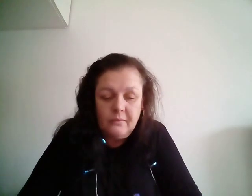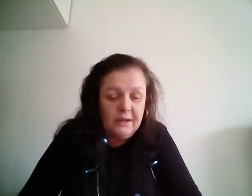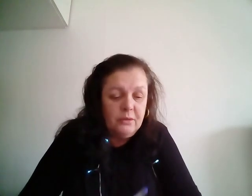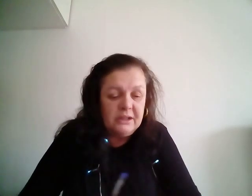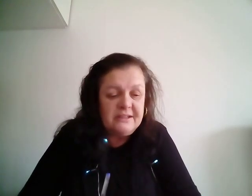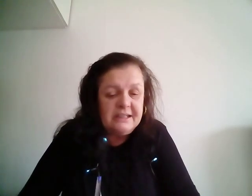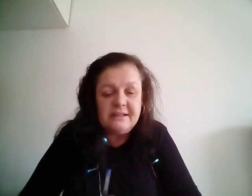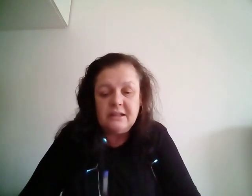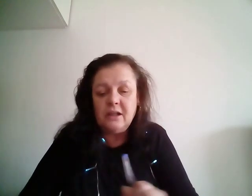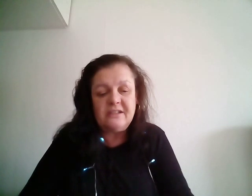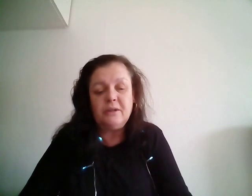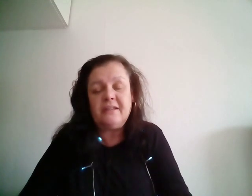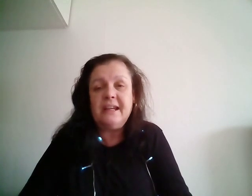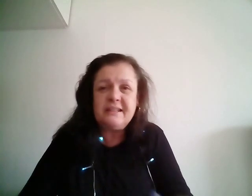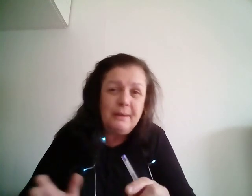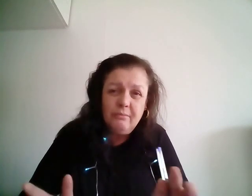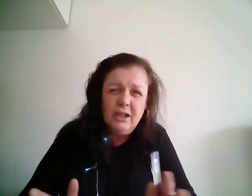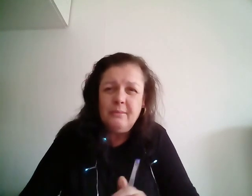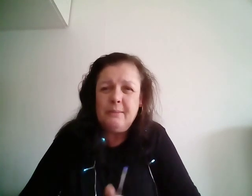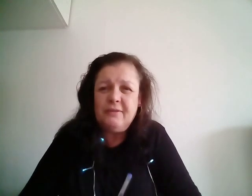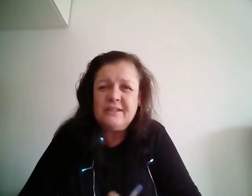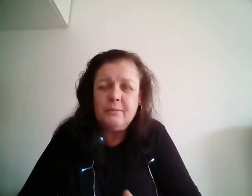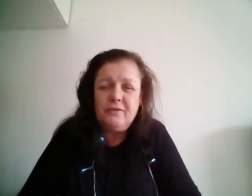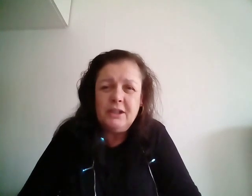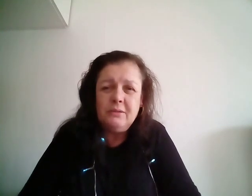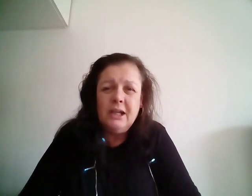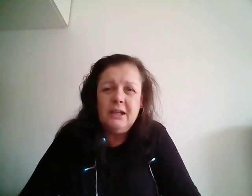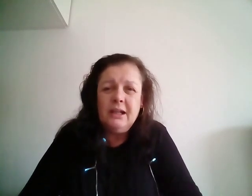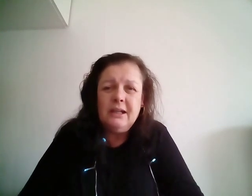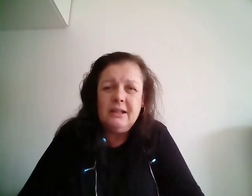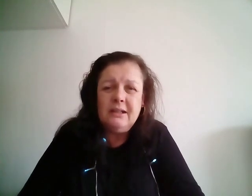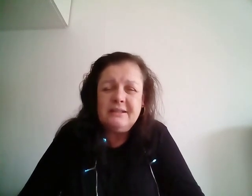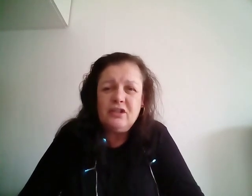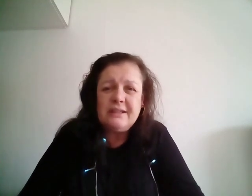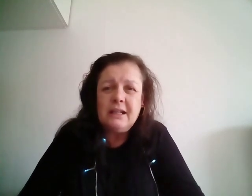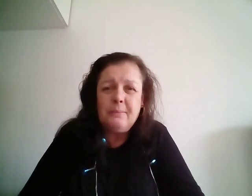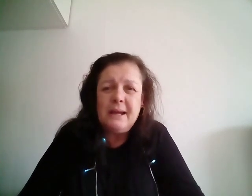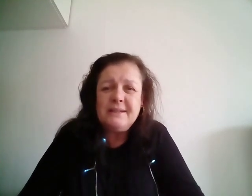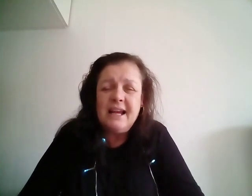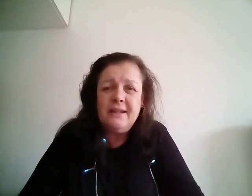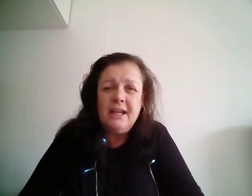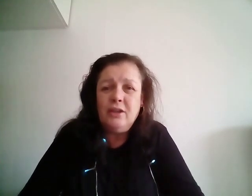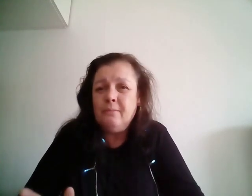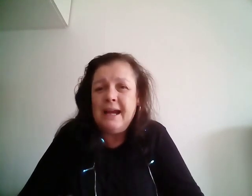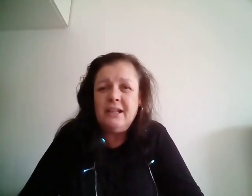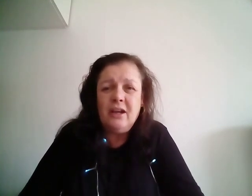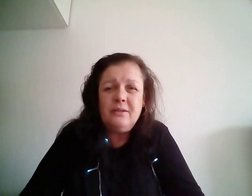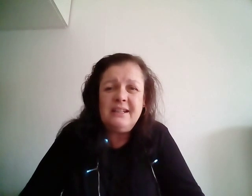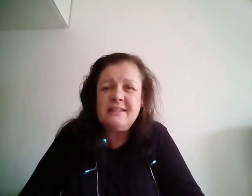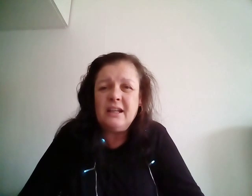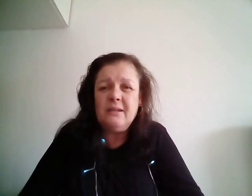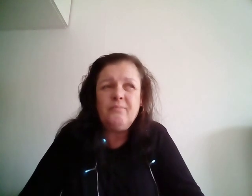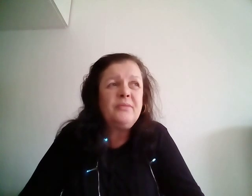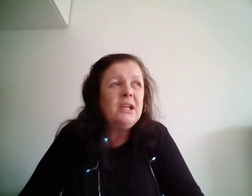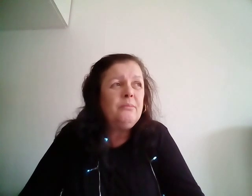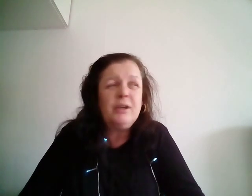if you wanted to know some other things, you know, maybe for some of you delicious little babies out there, you may know this, but